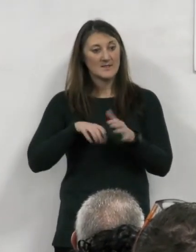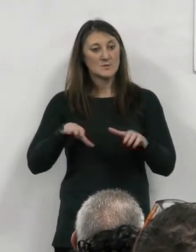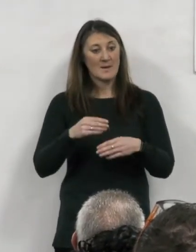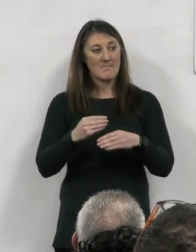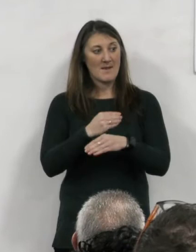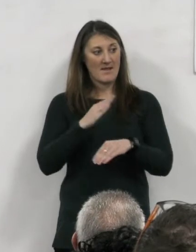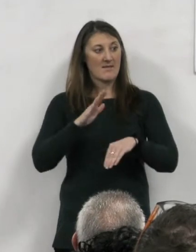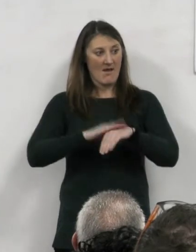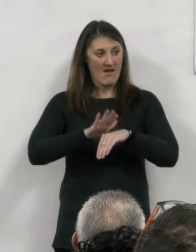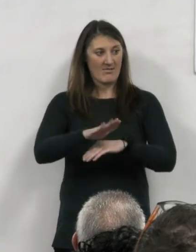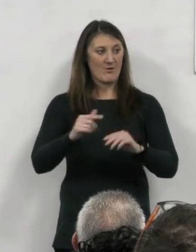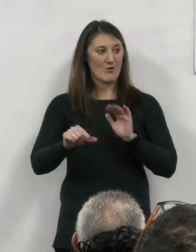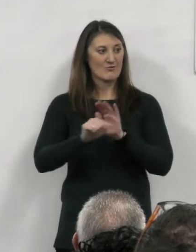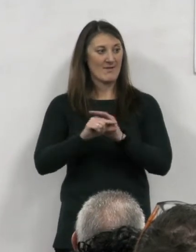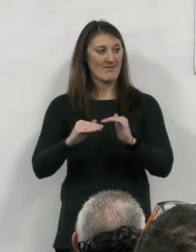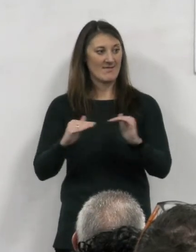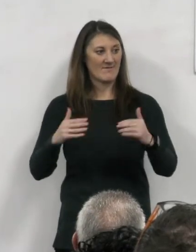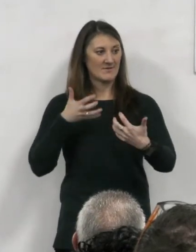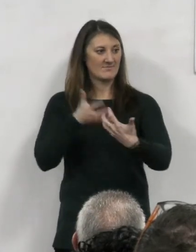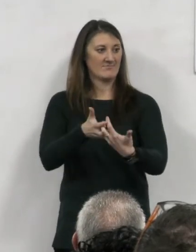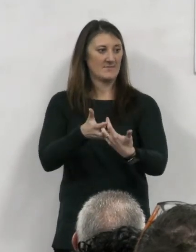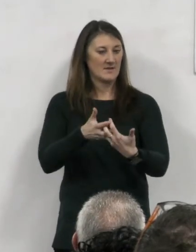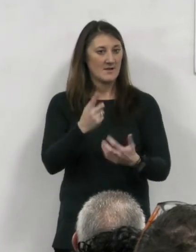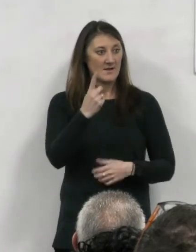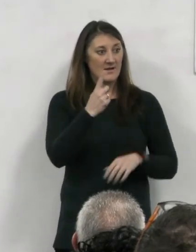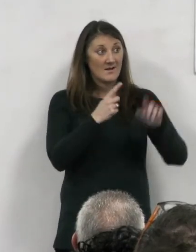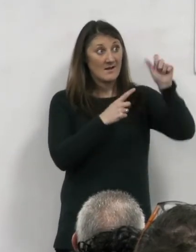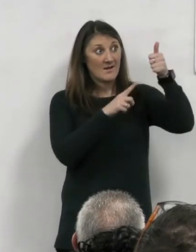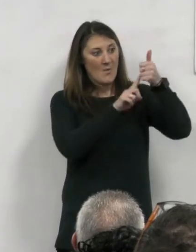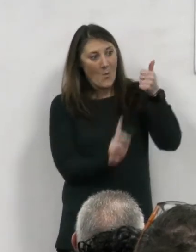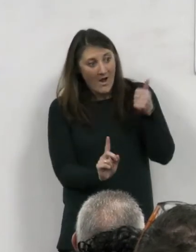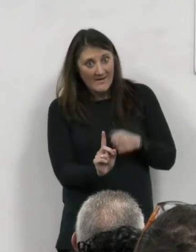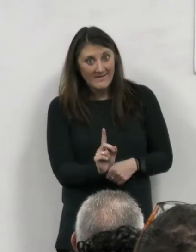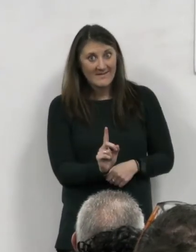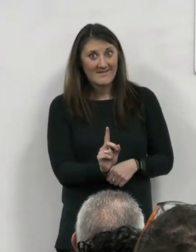level. One out of 10.